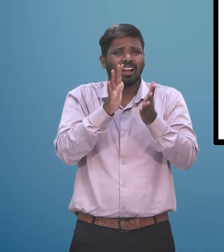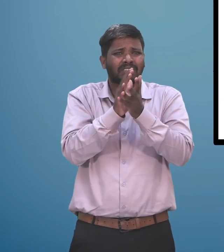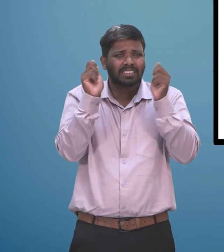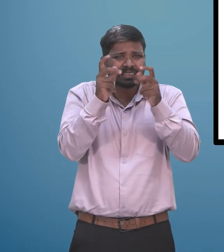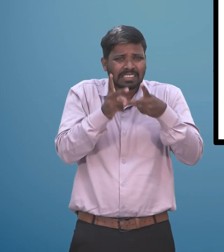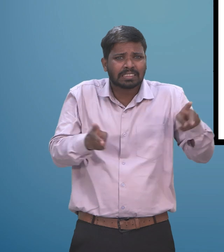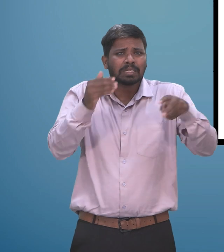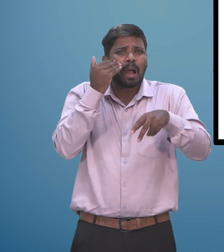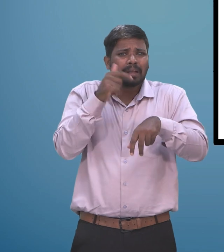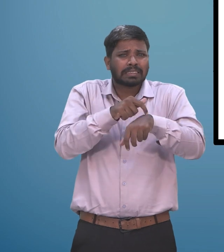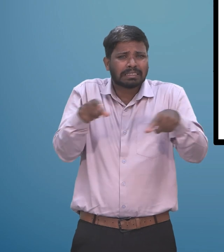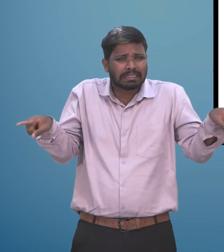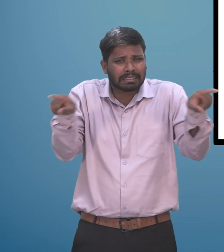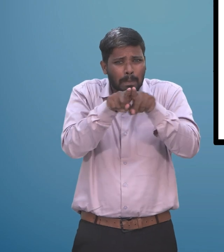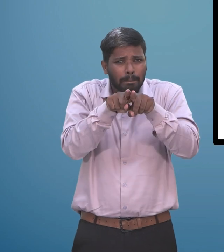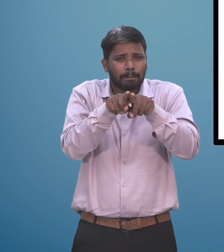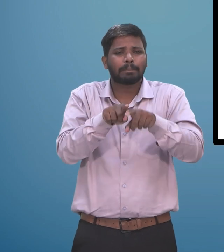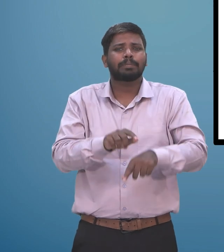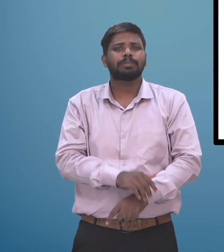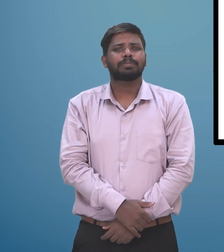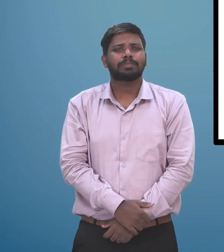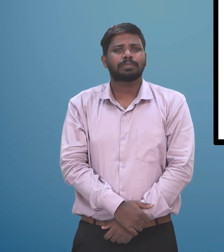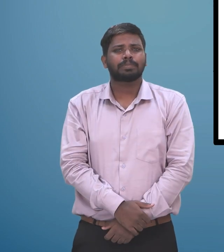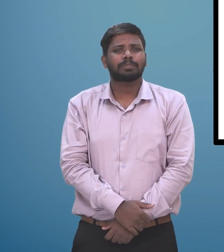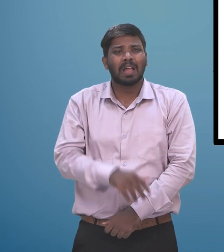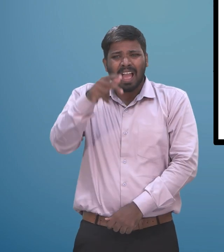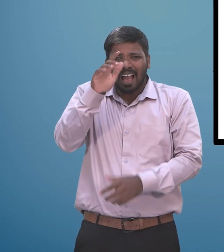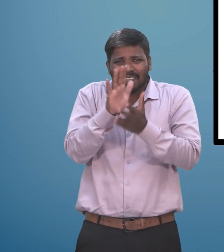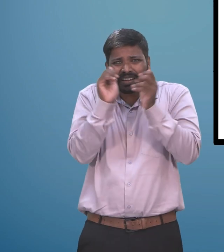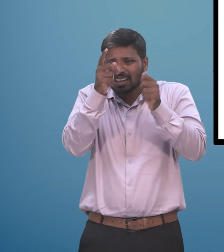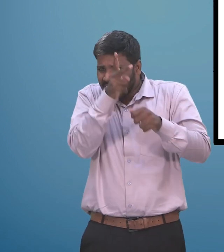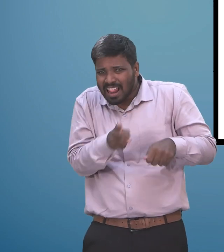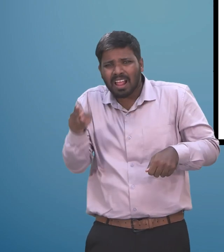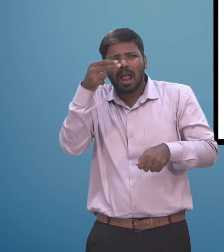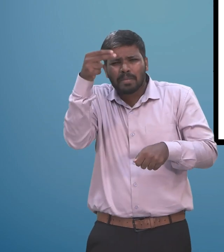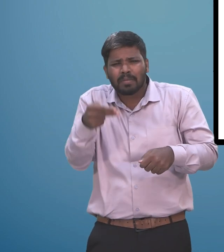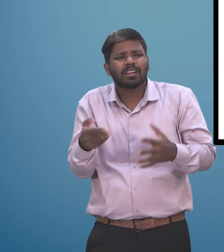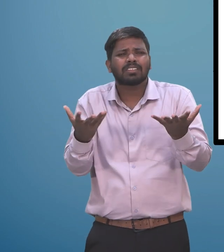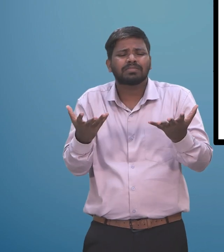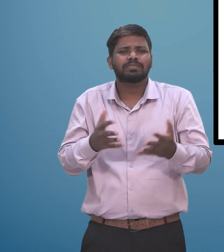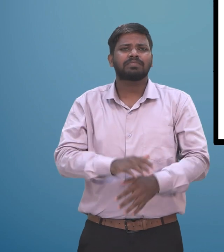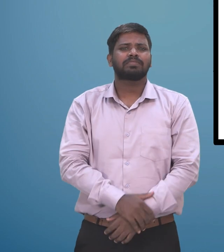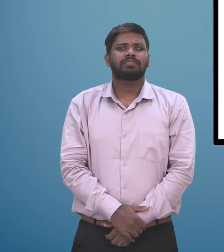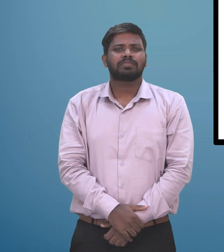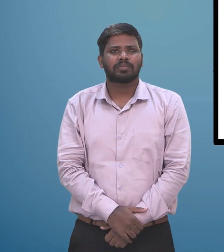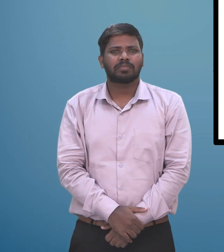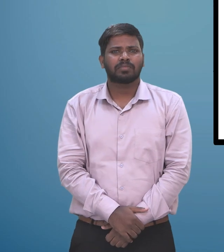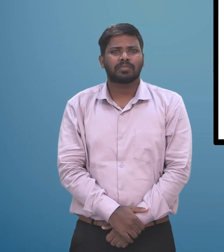common ones are celebrated across India almost at the same time, though they have different names. We will take just